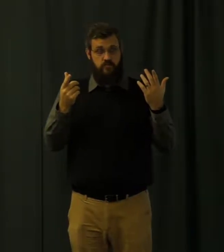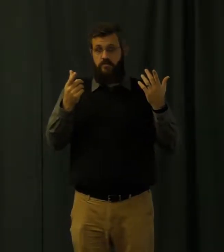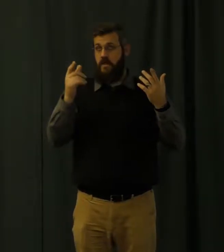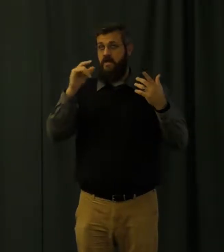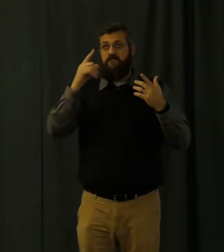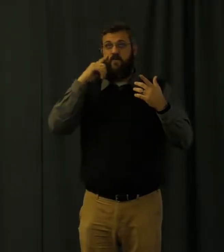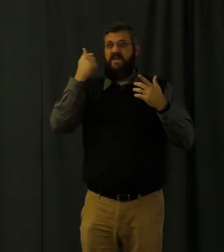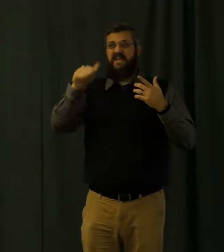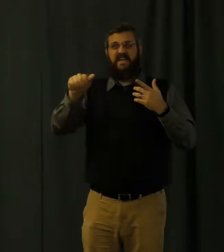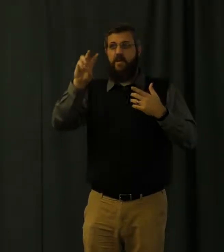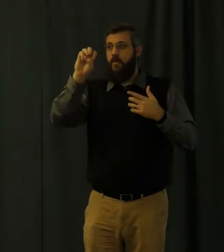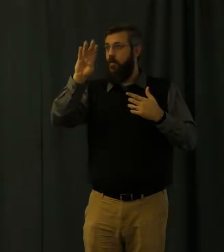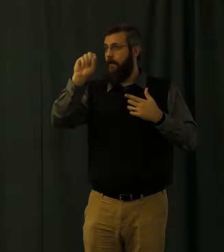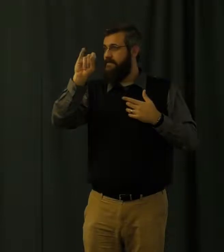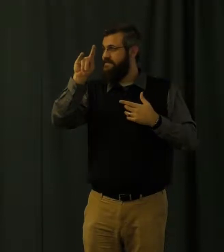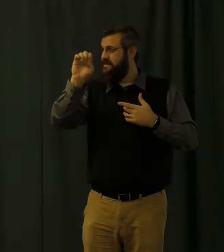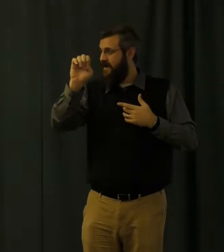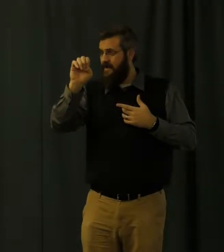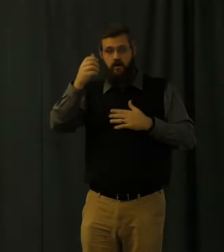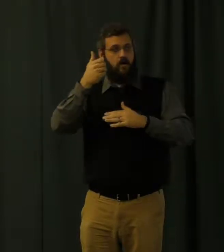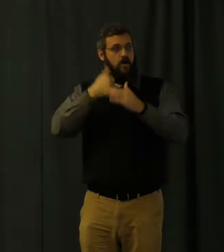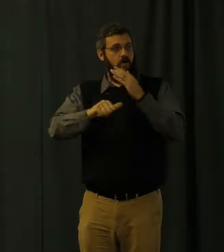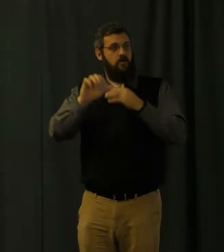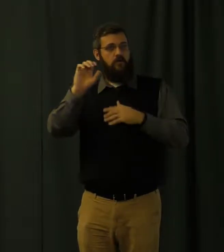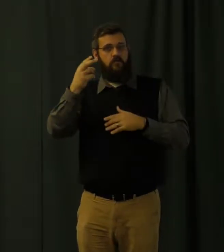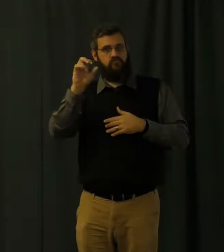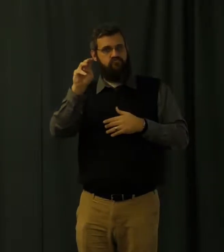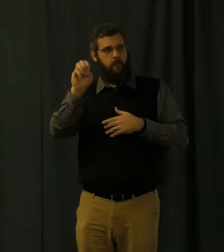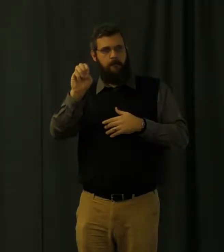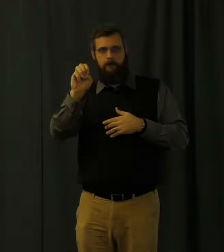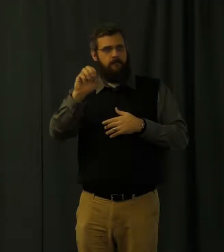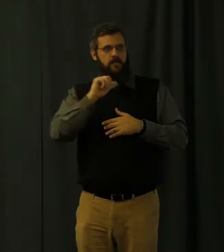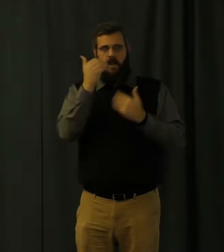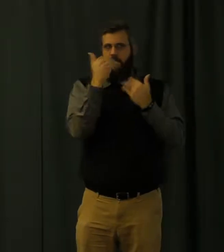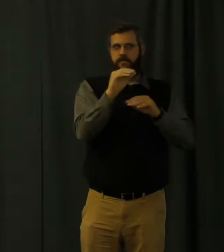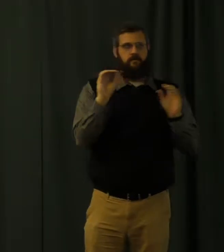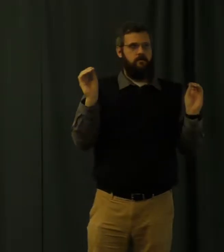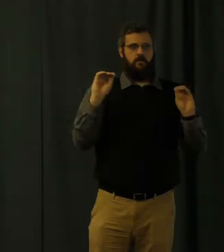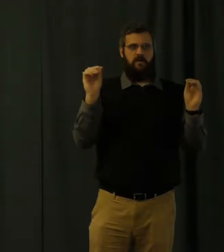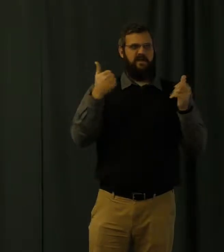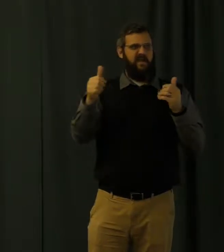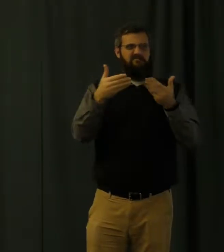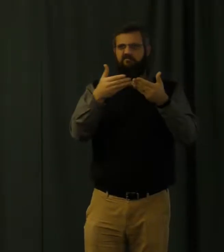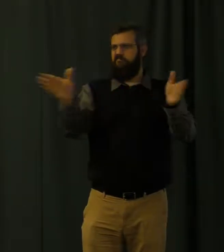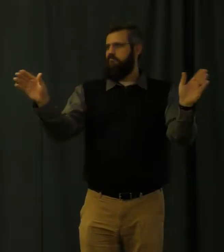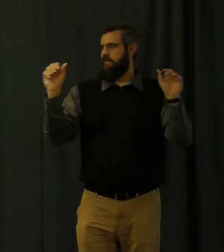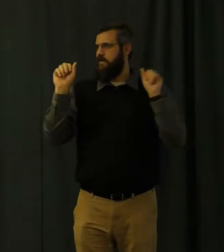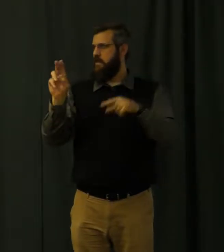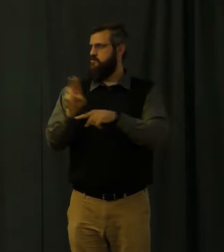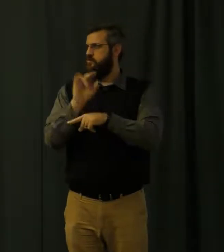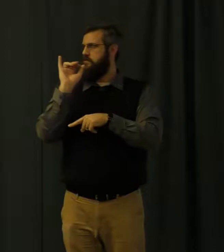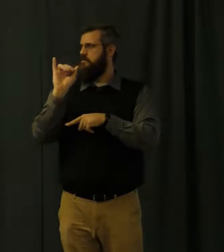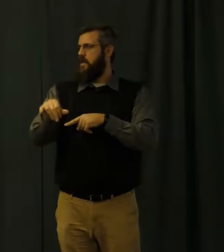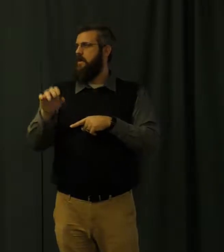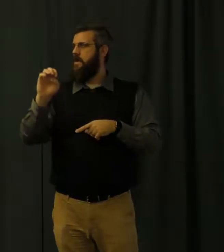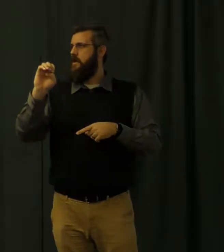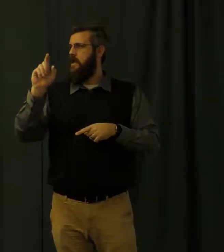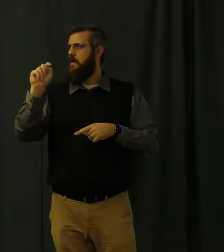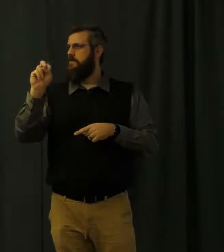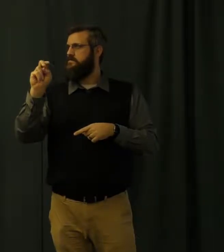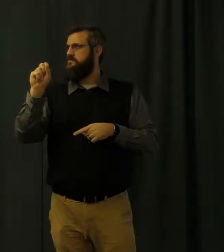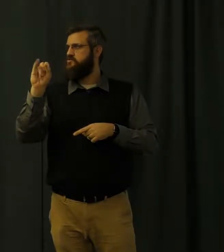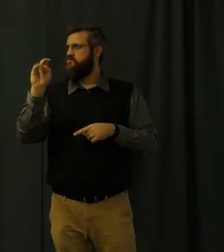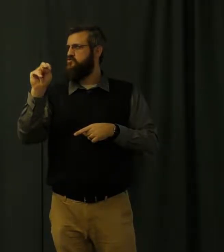So any website, you're not limited really at all to kind of where they'll work. And then you